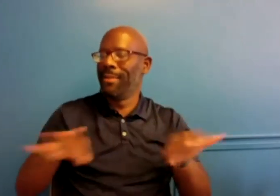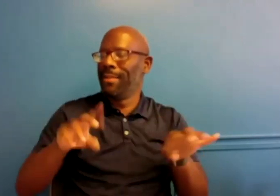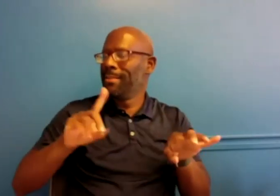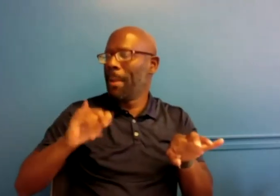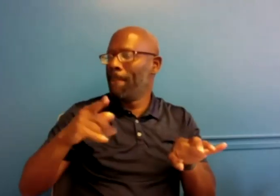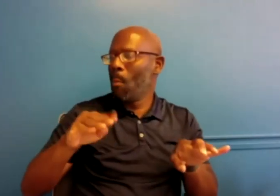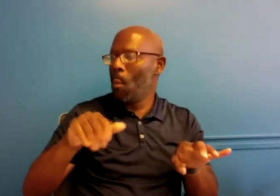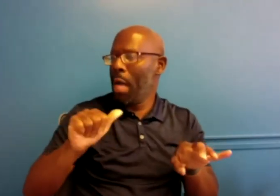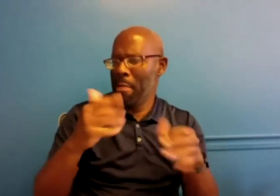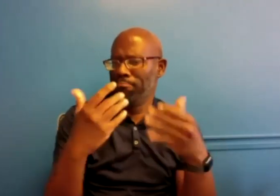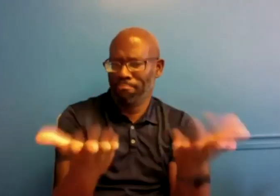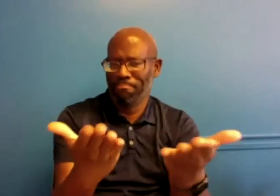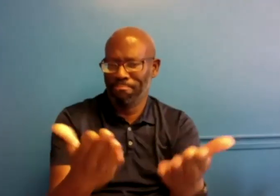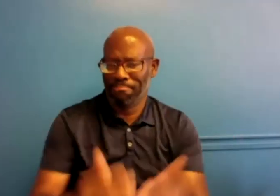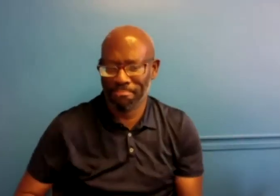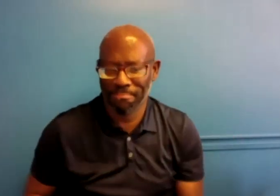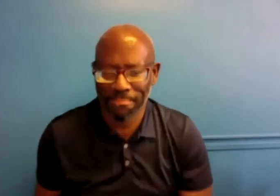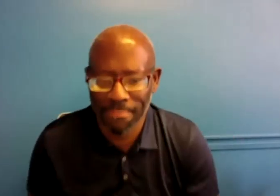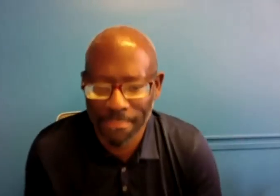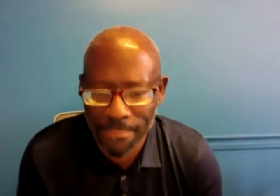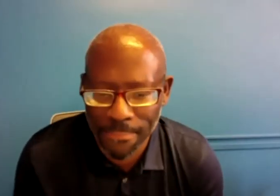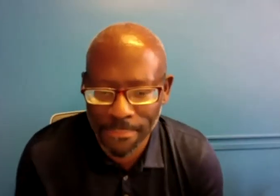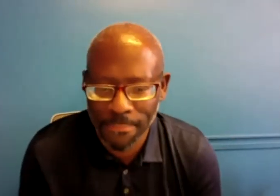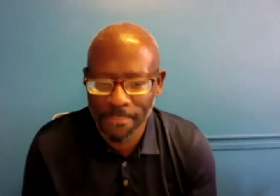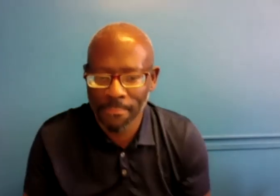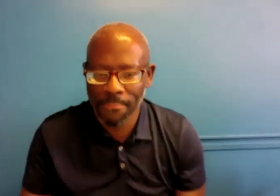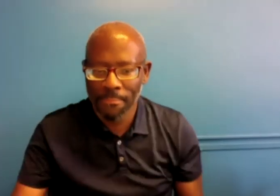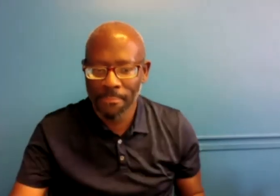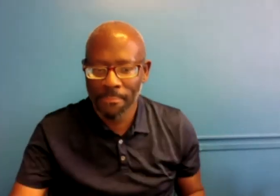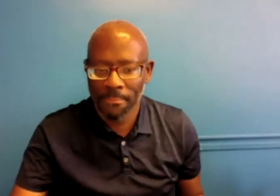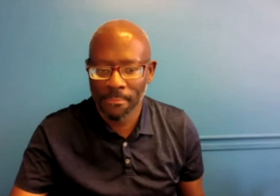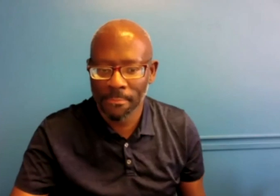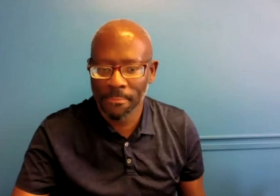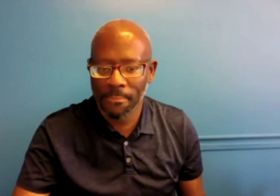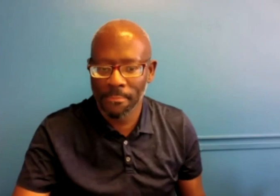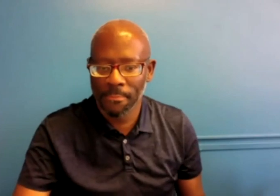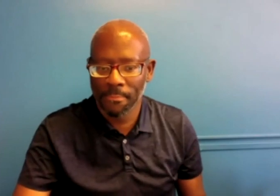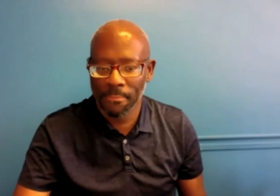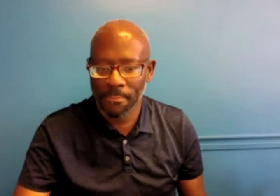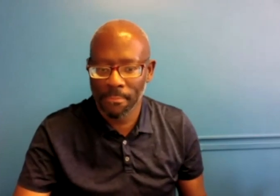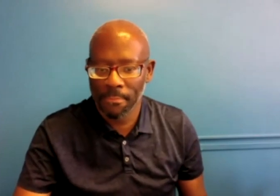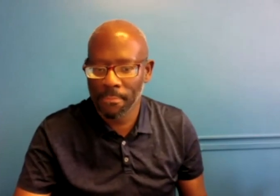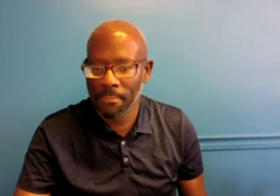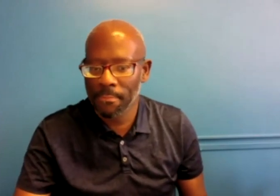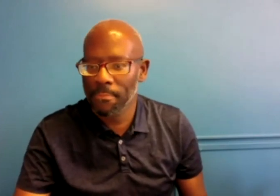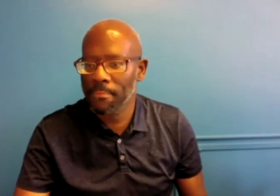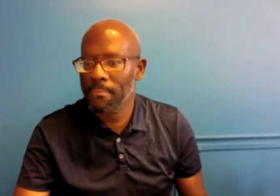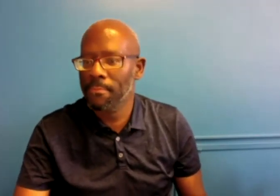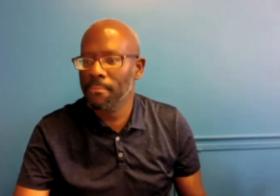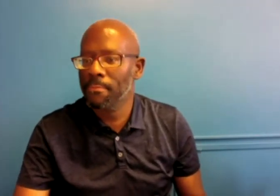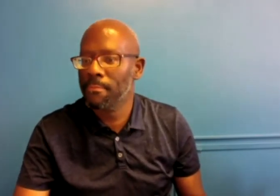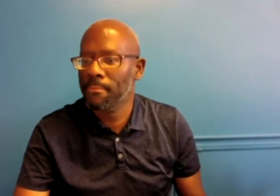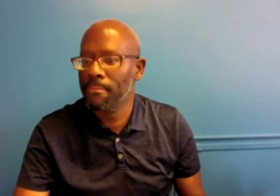When they graduate and get these diplomas, what are we going to do to make sure that they